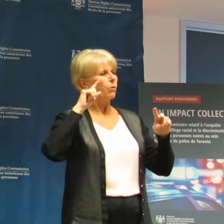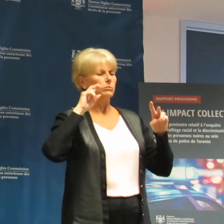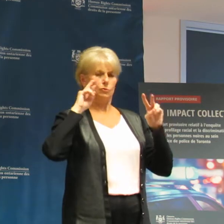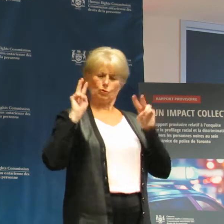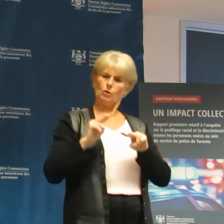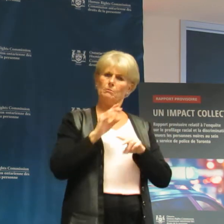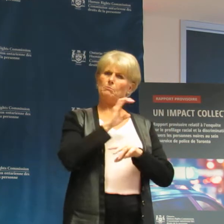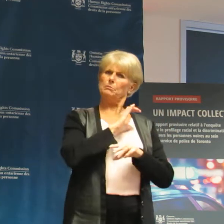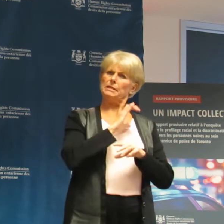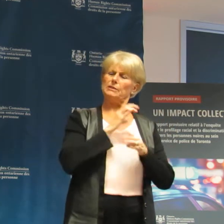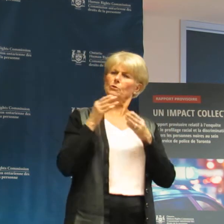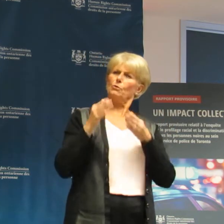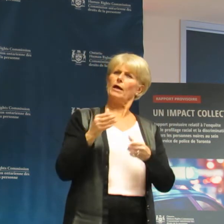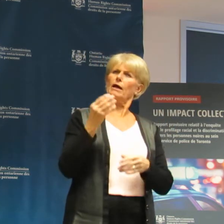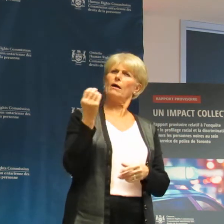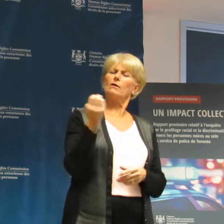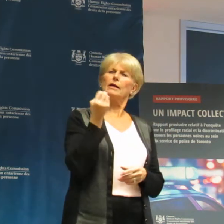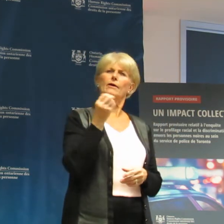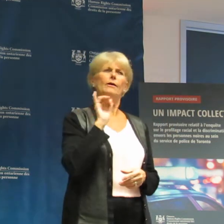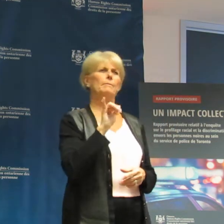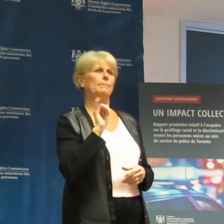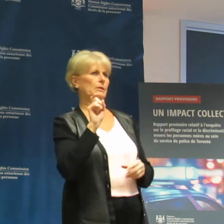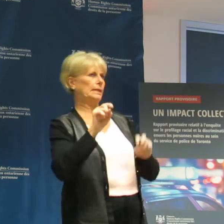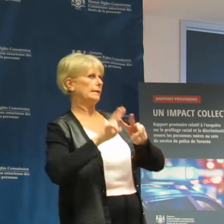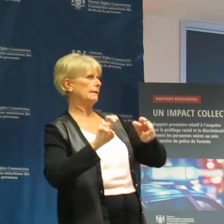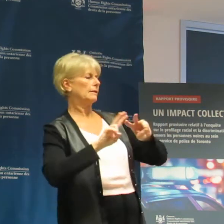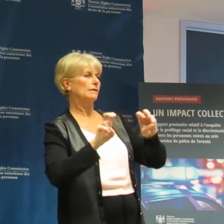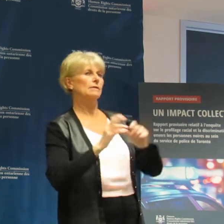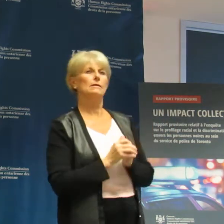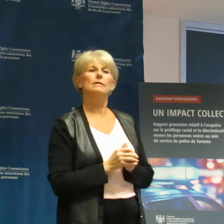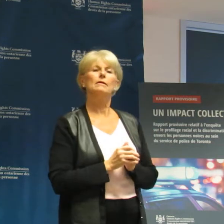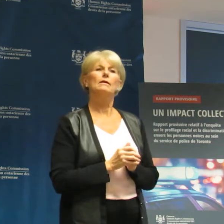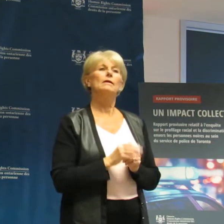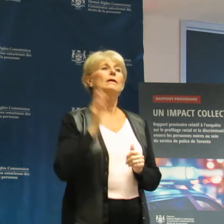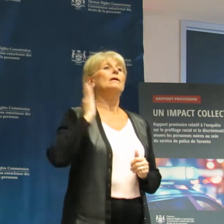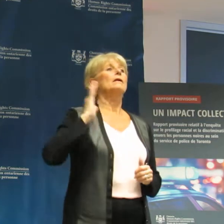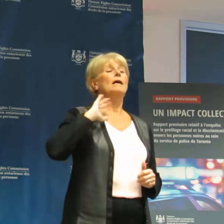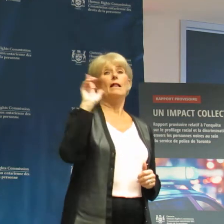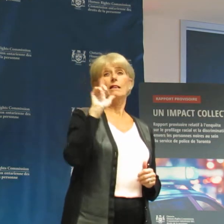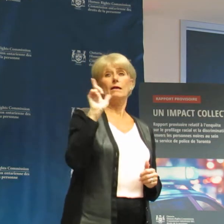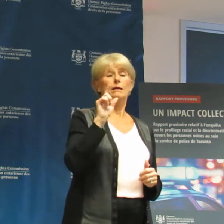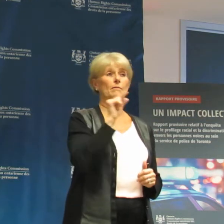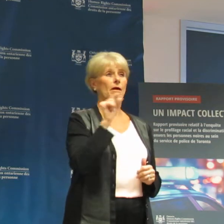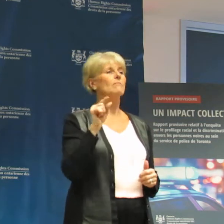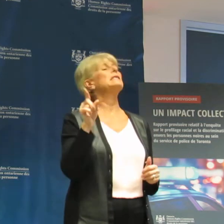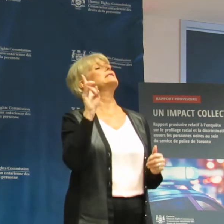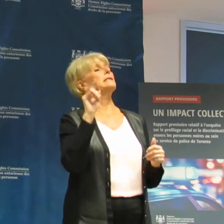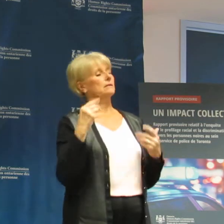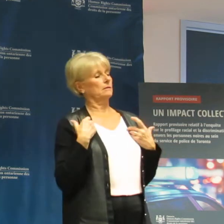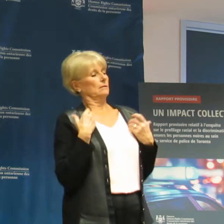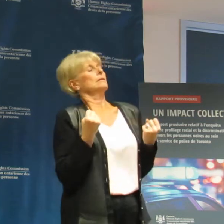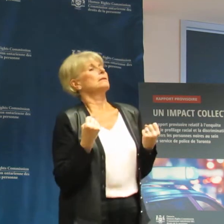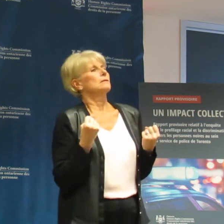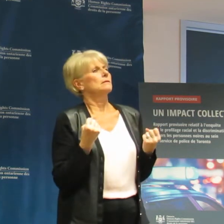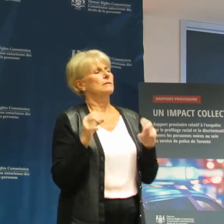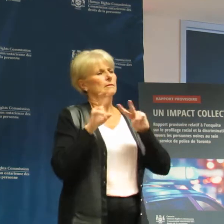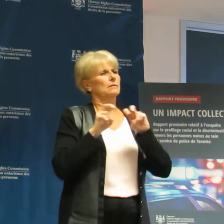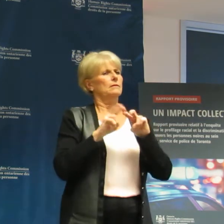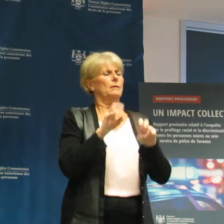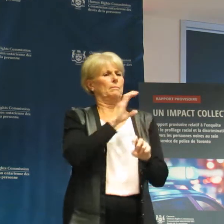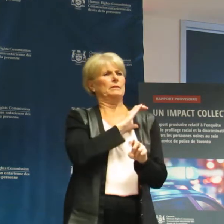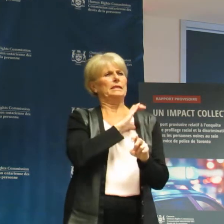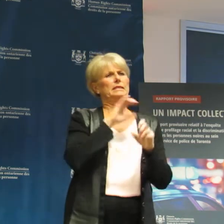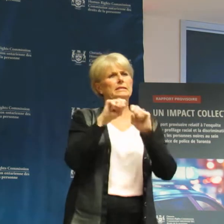policing is done in the province of Ontario. The former Liberal government had the courage to look at how policing is